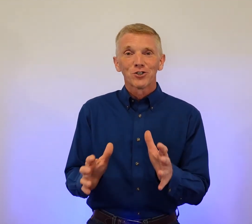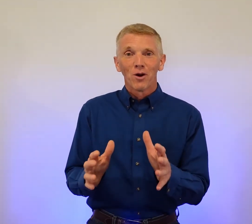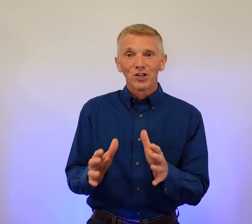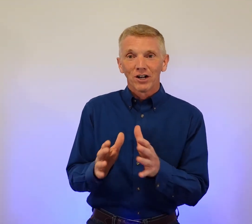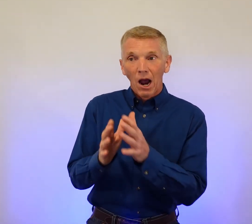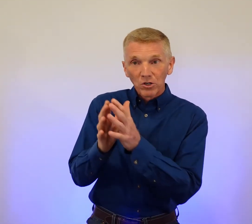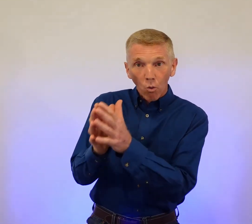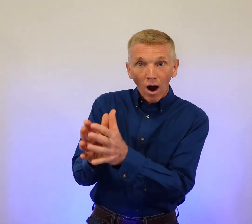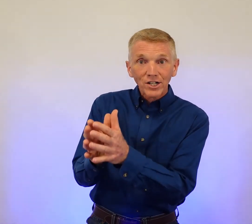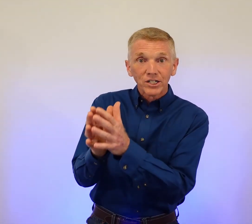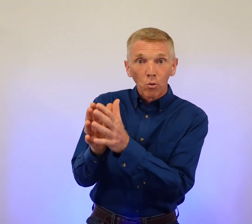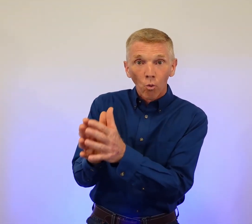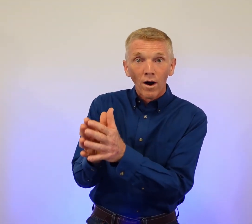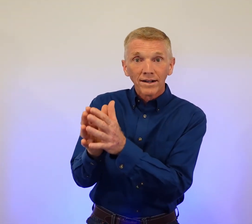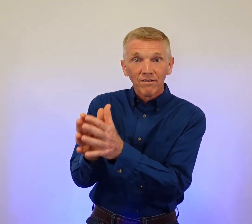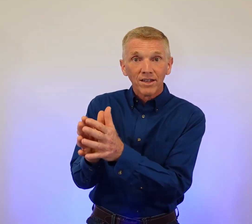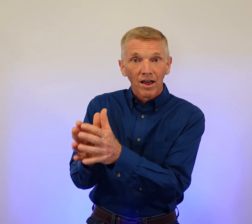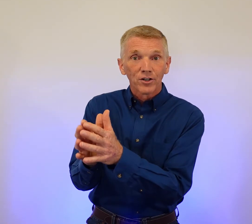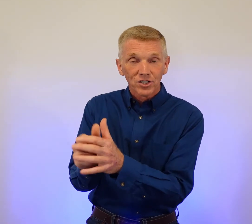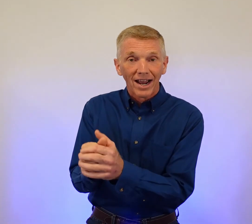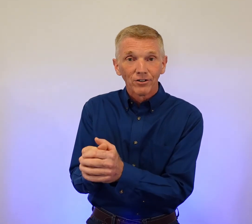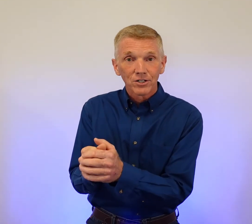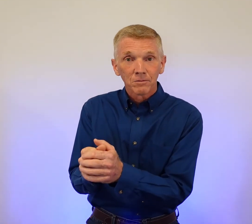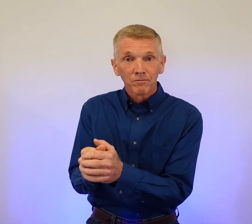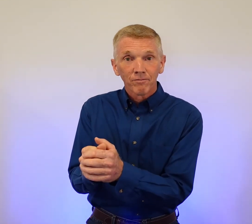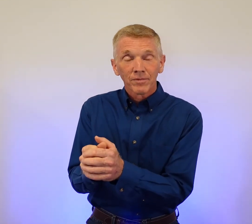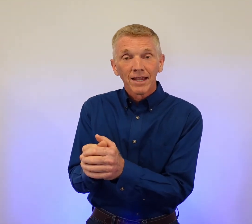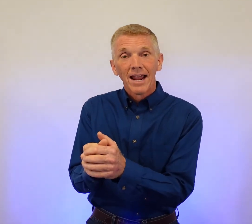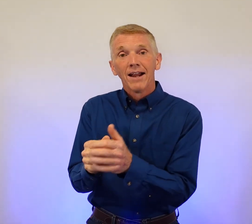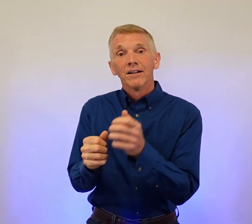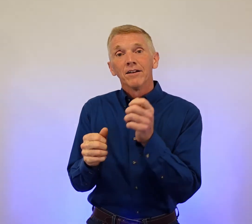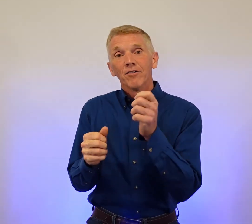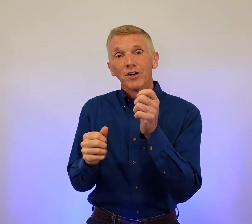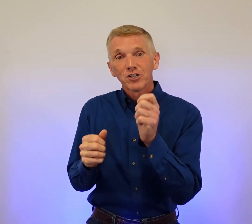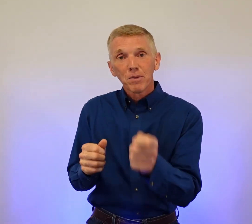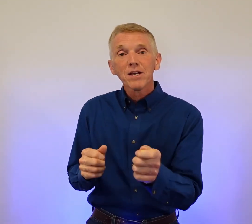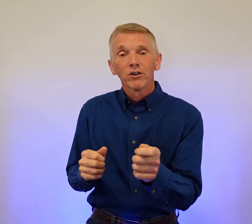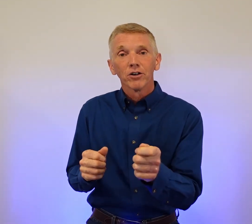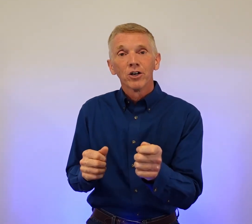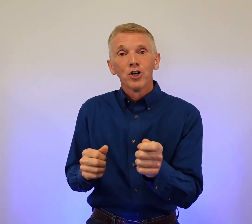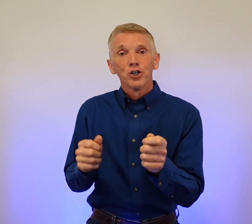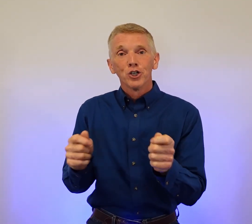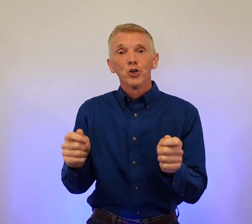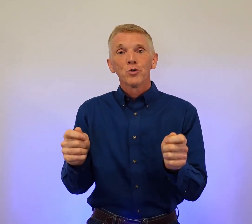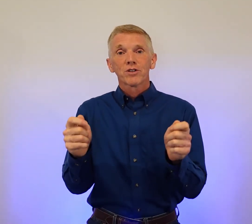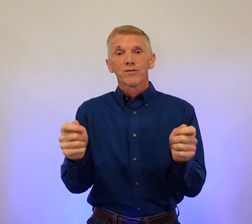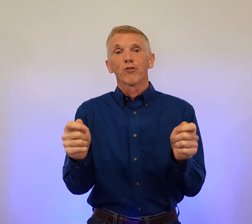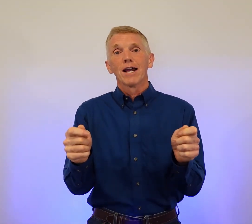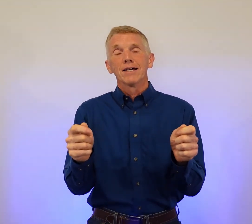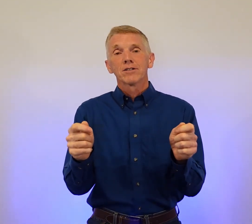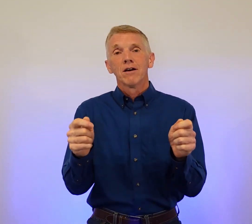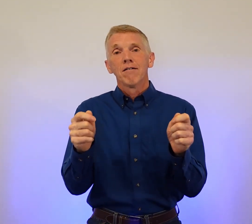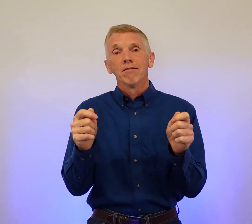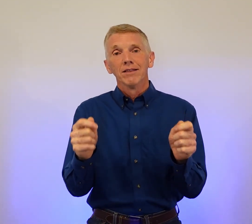situation, I was watching one of the other signers. And the speaker used the phrase,